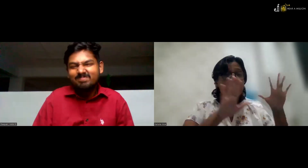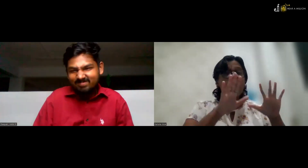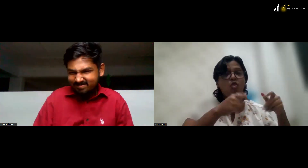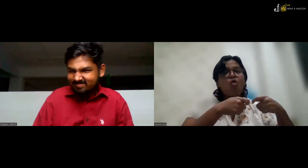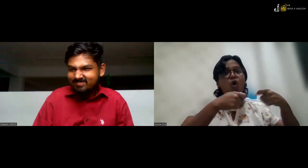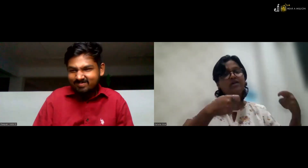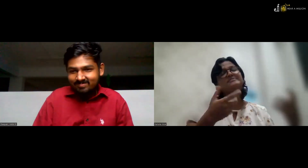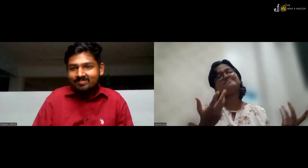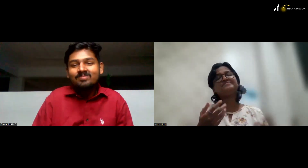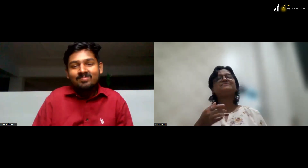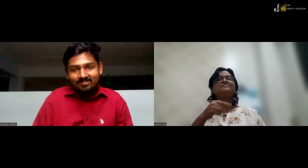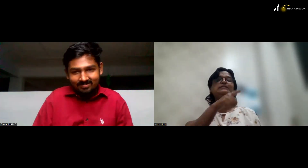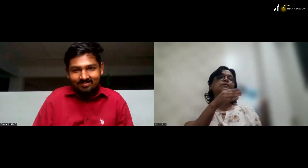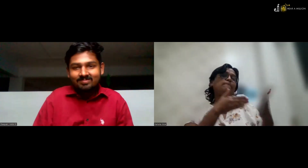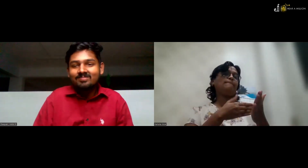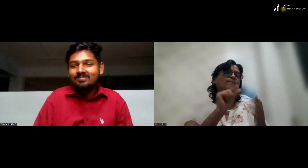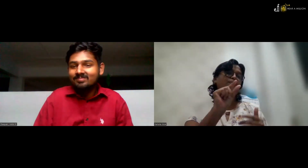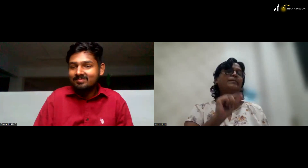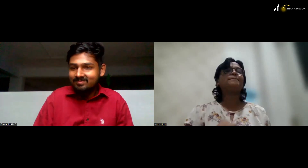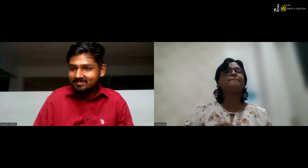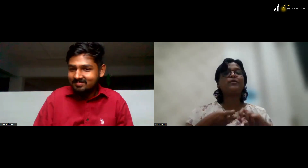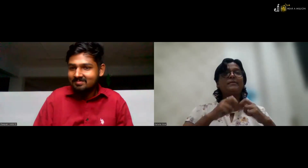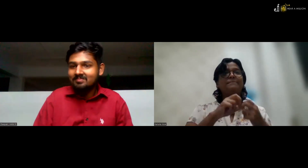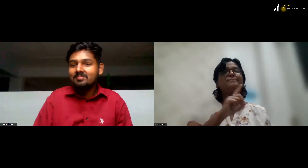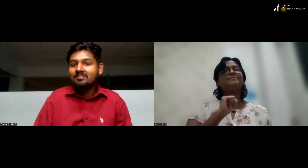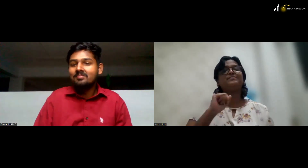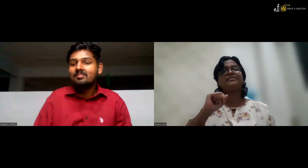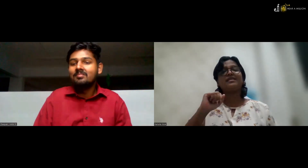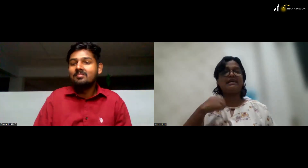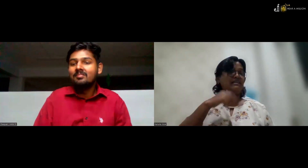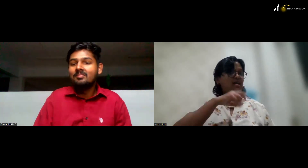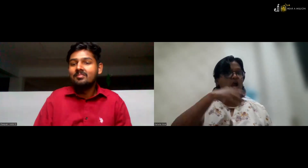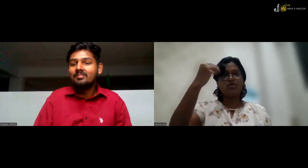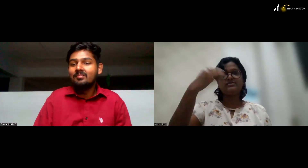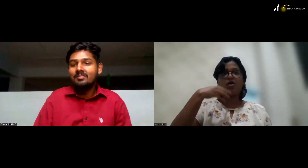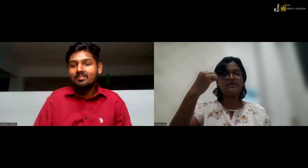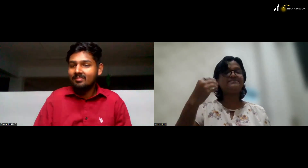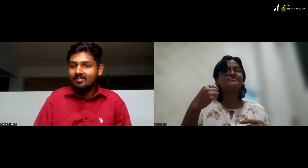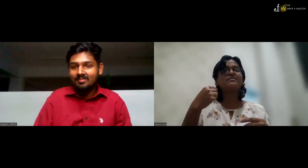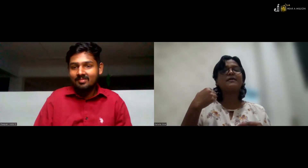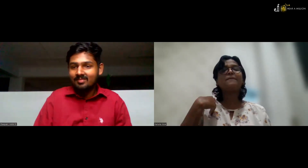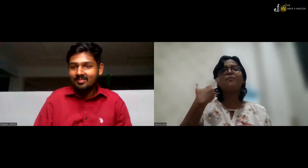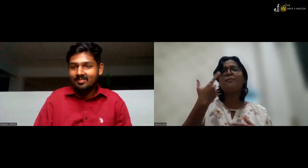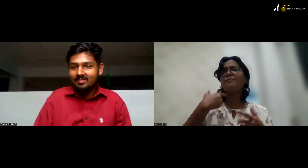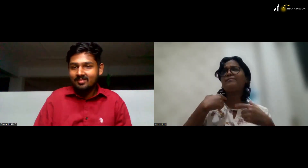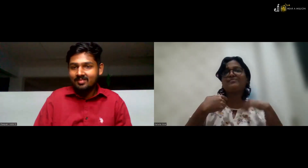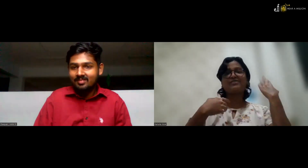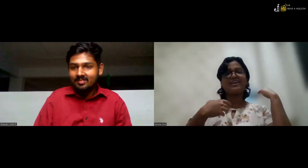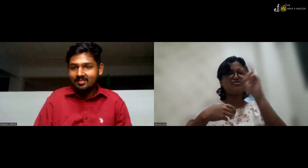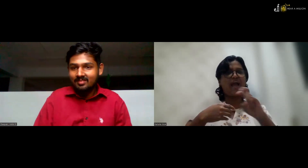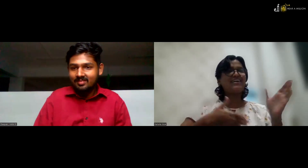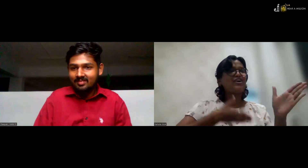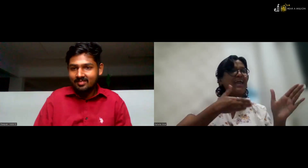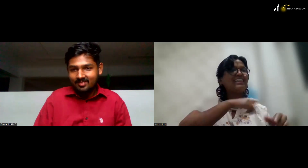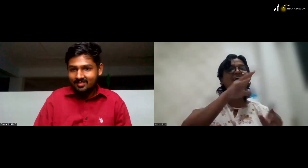don't have any technology. So it took a long time to explain to them. There was uh, a little challenge over there. So